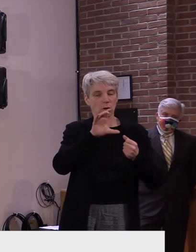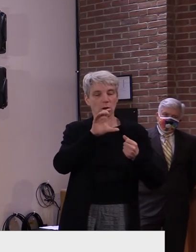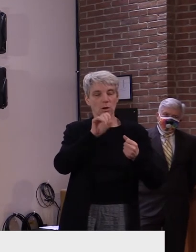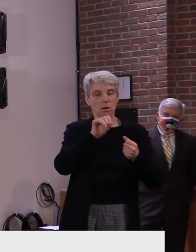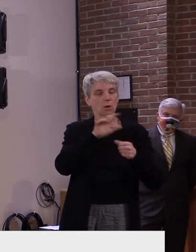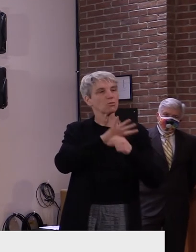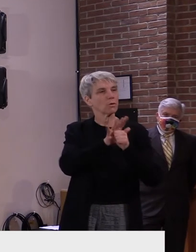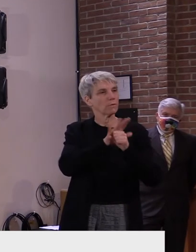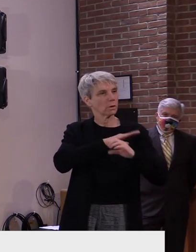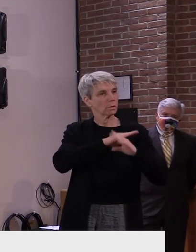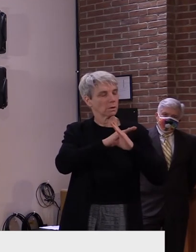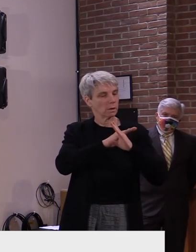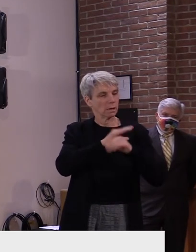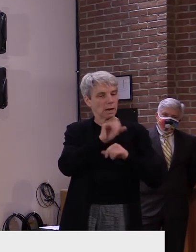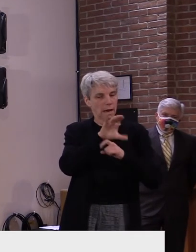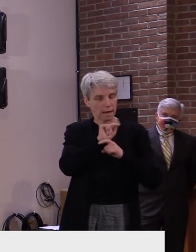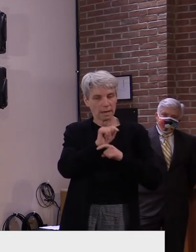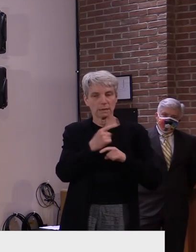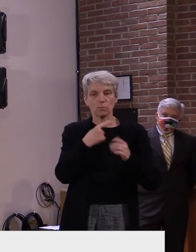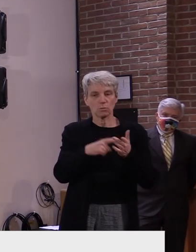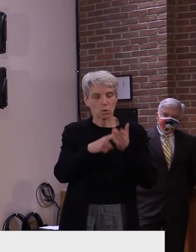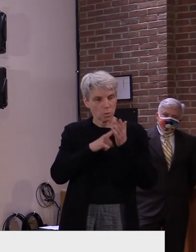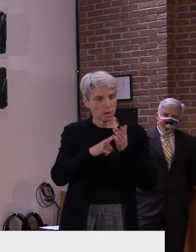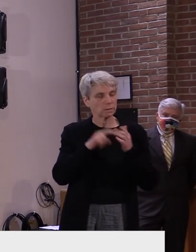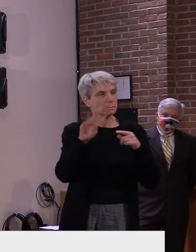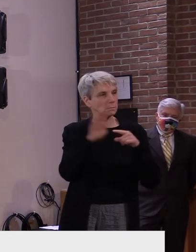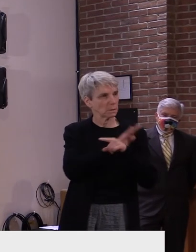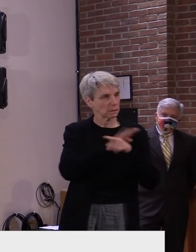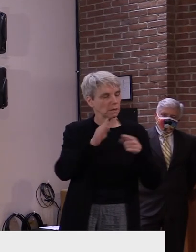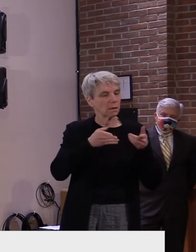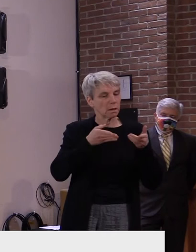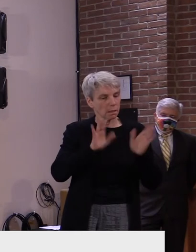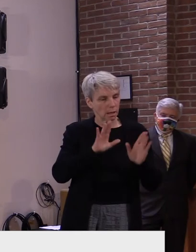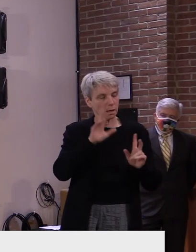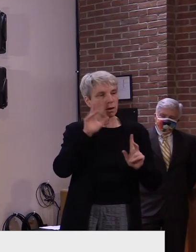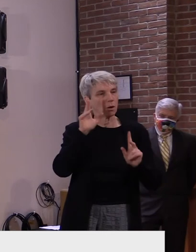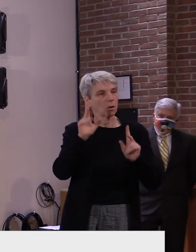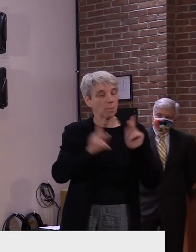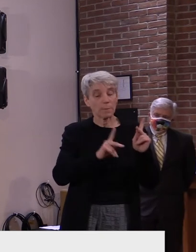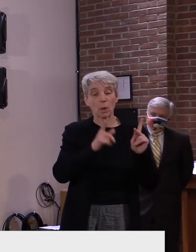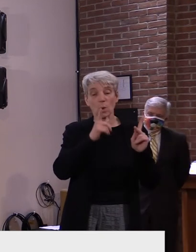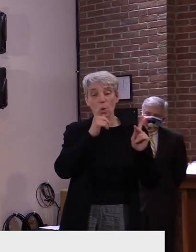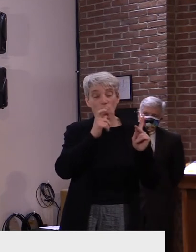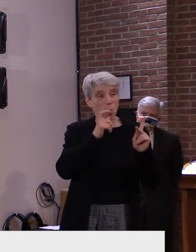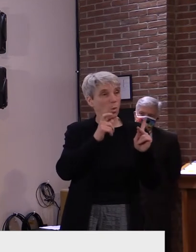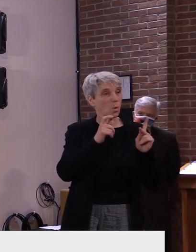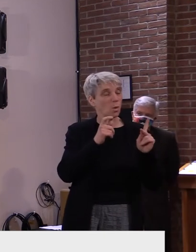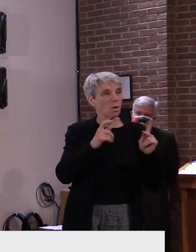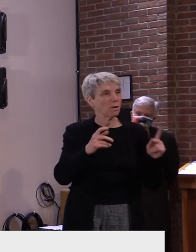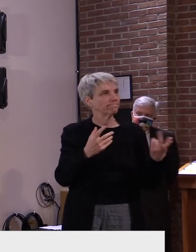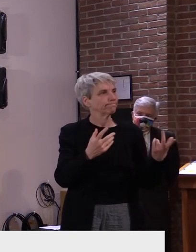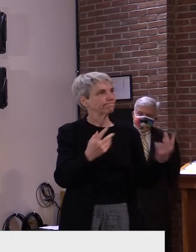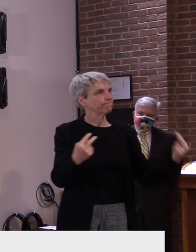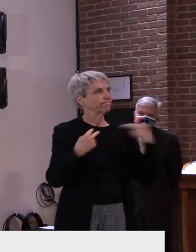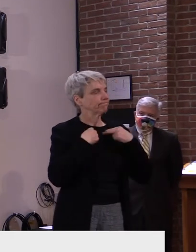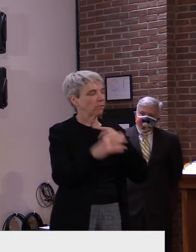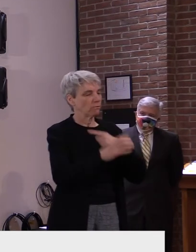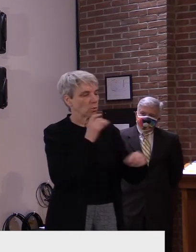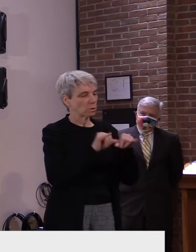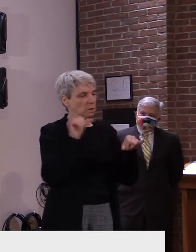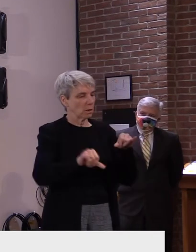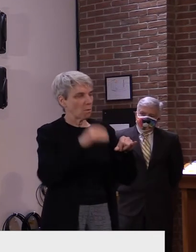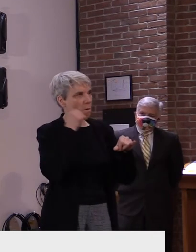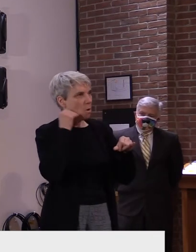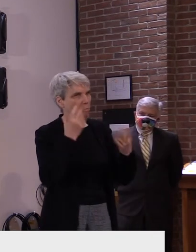10 days of emergency paid leave to employees who are subject to state quarantine order related to cobit 19. this benefit